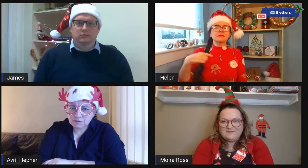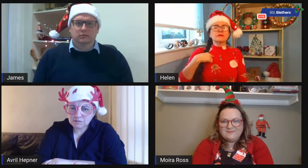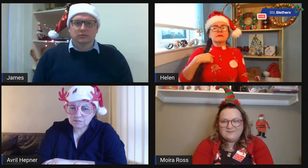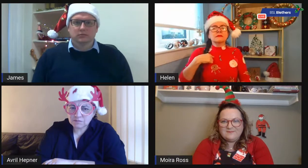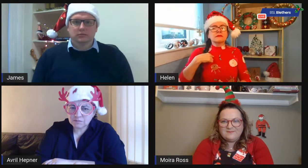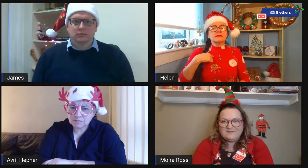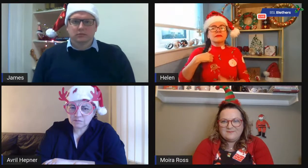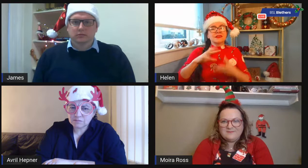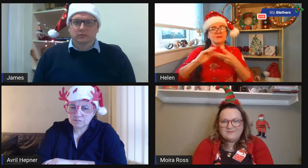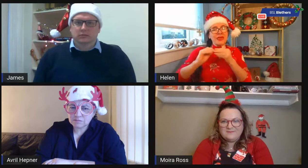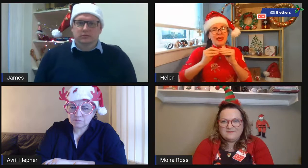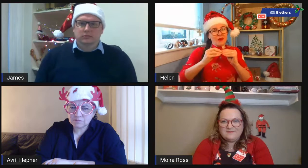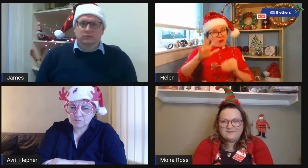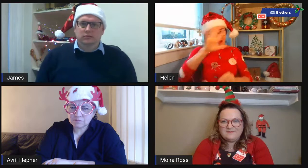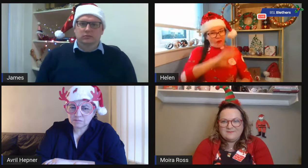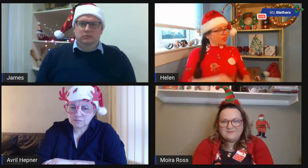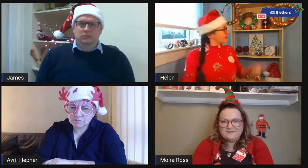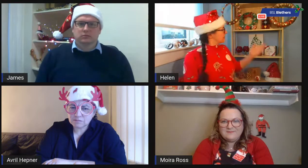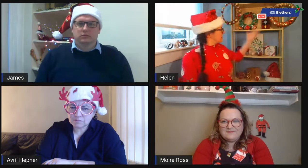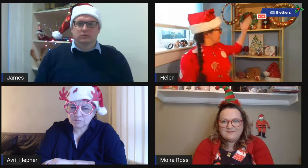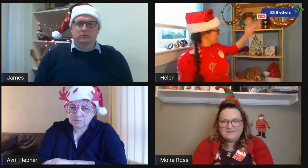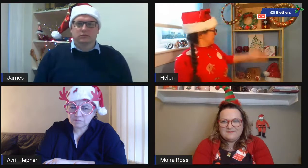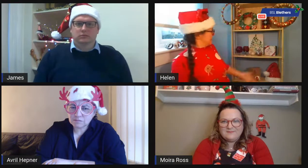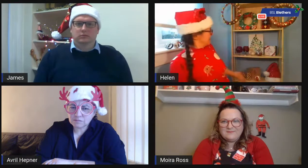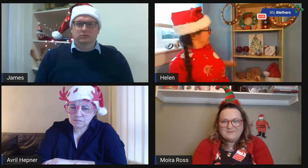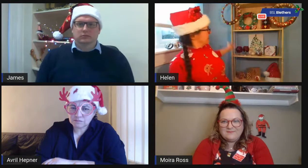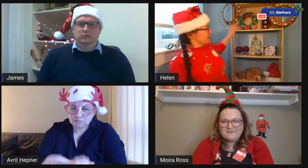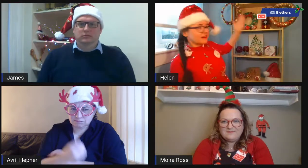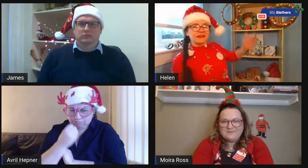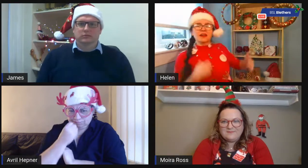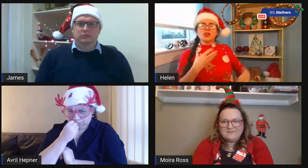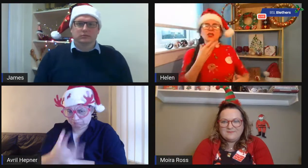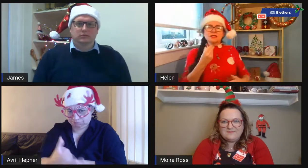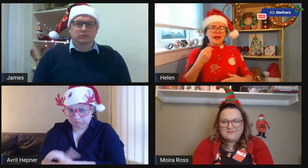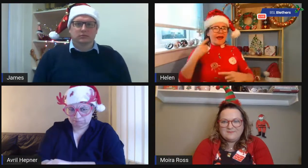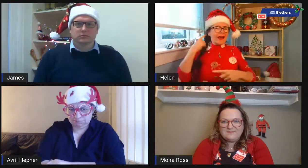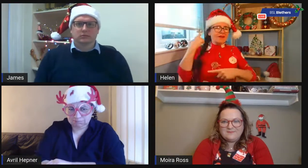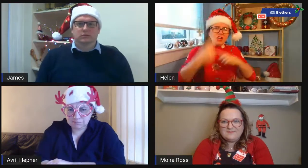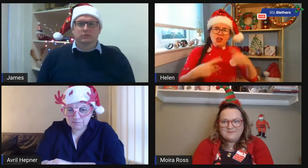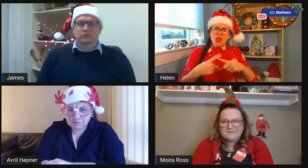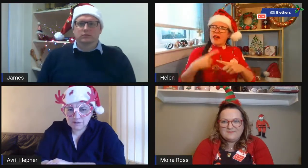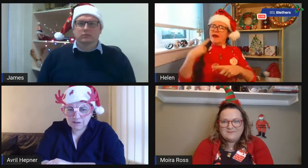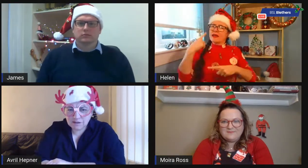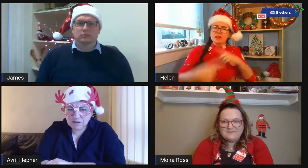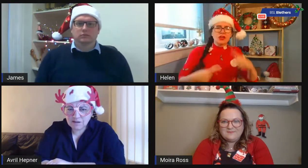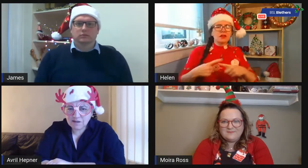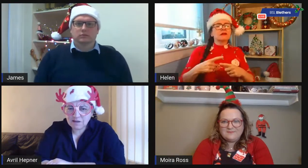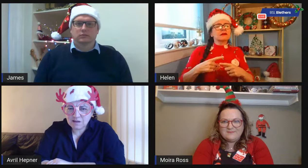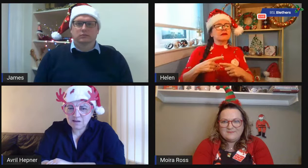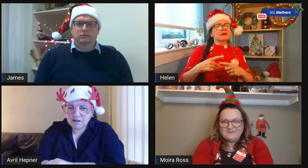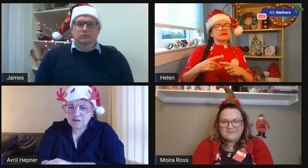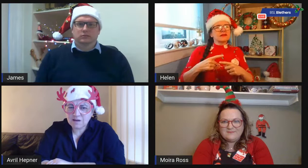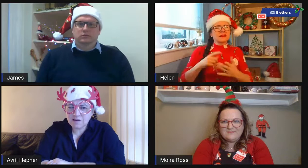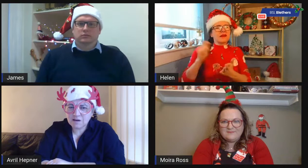her presentation. Well, that completely stayed with me, and it made me think about